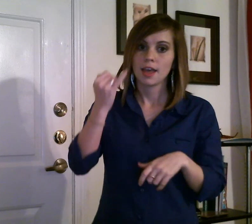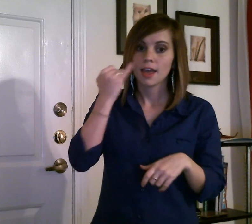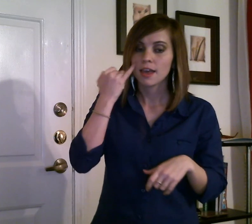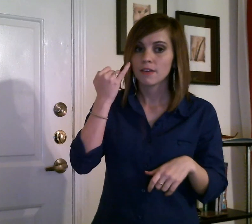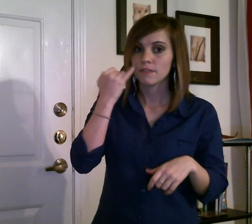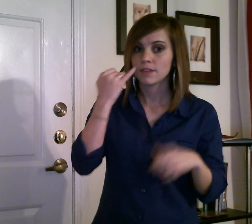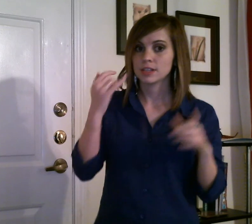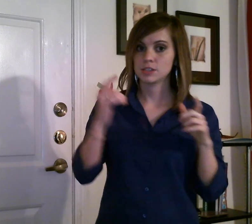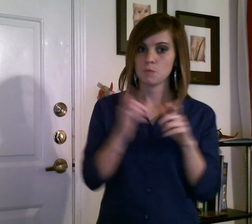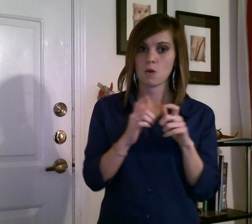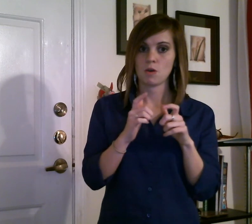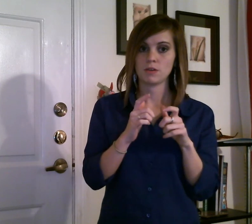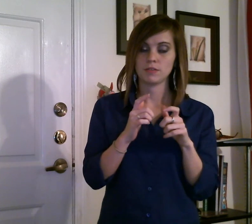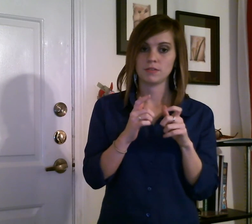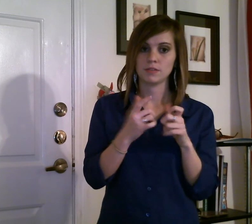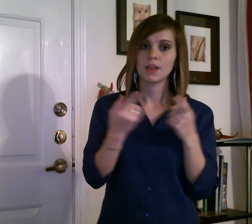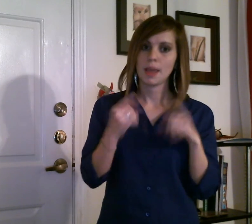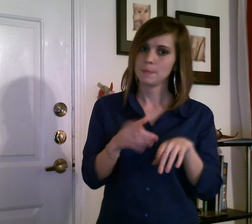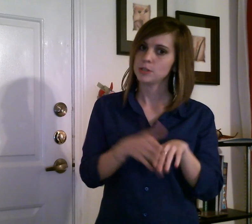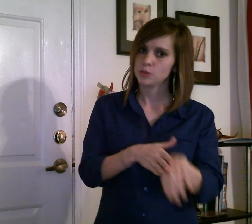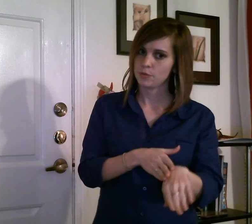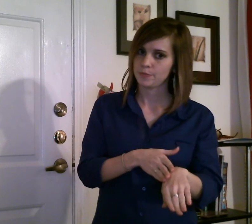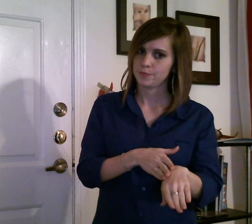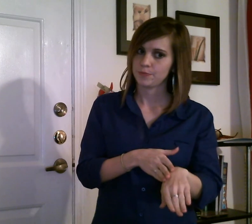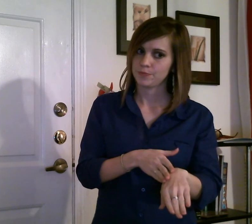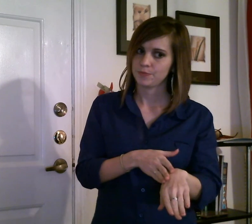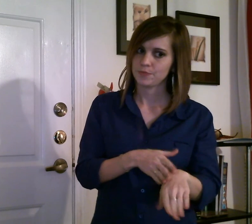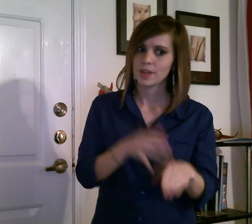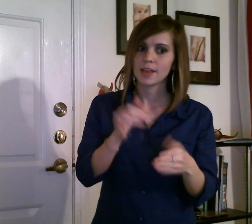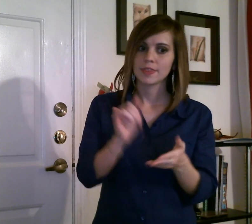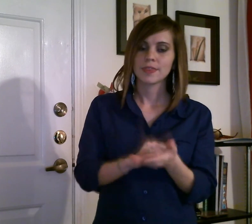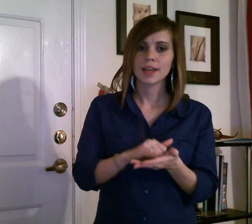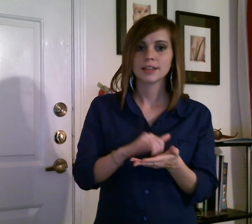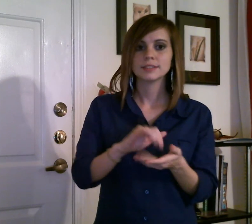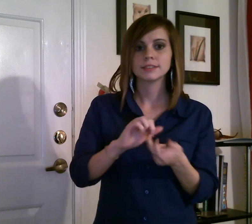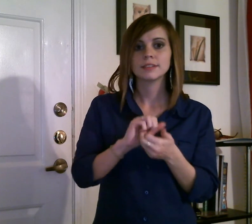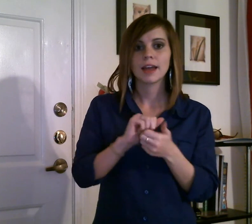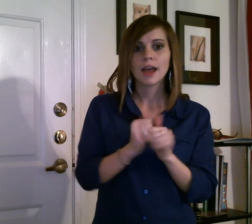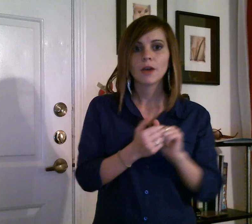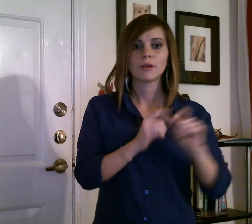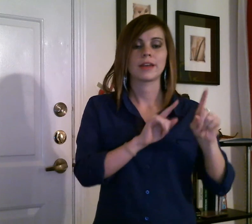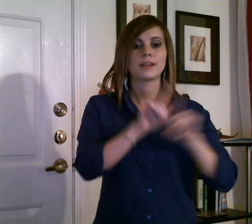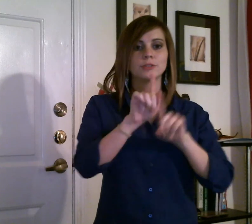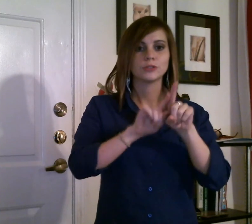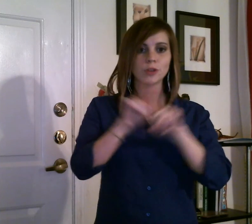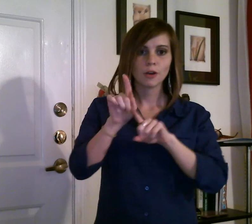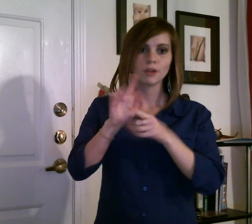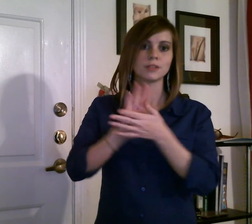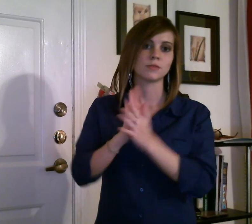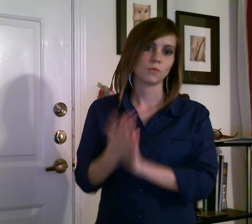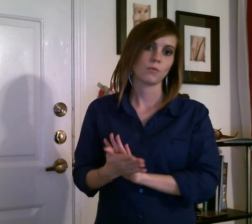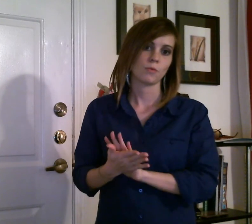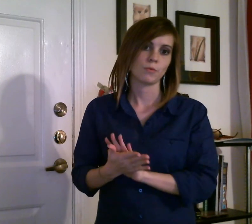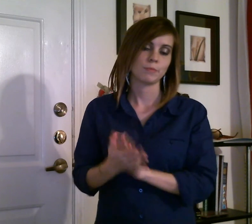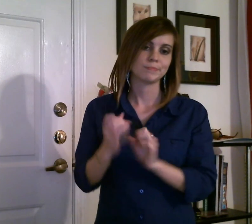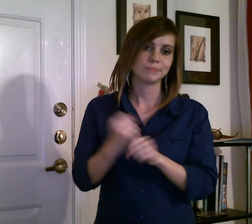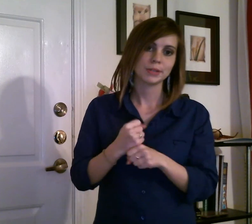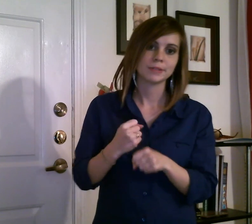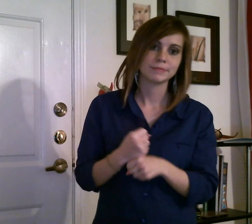don't collapse on themselves and why they are these kind of balls of fusion reactions existing in the universe. And the next